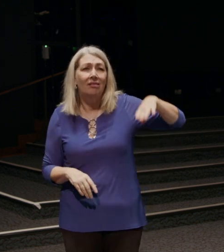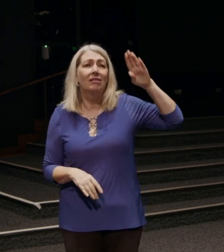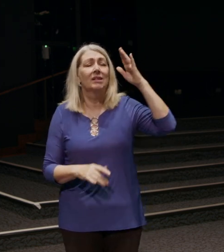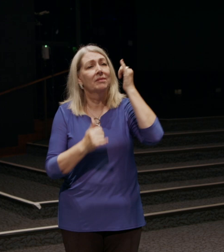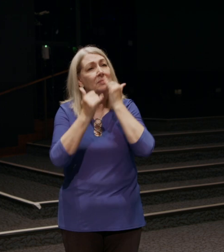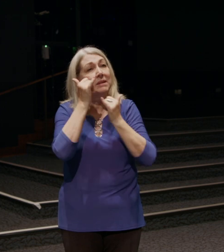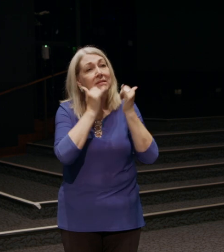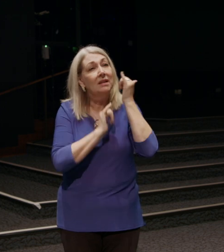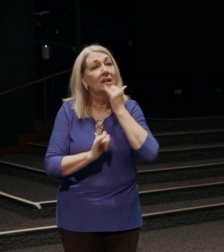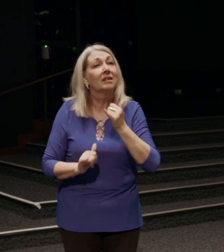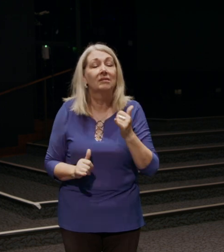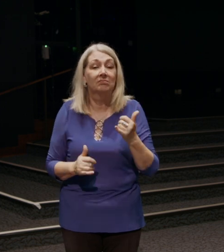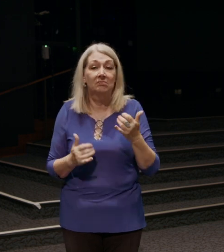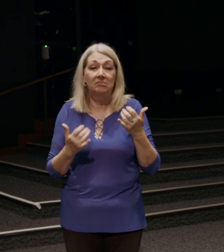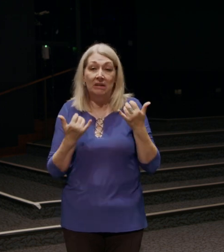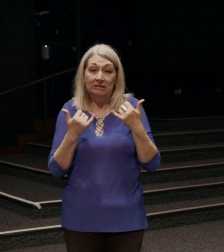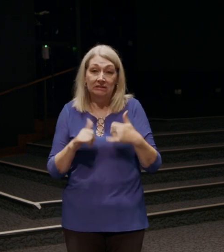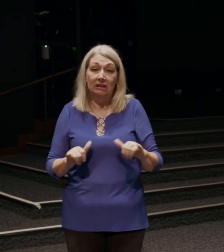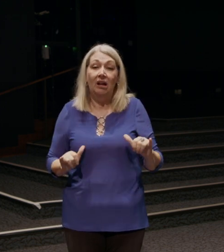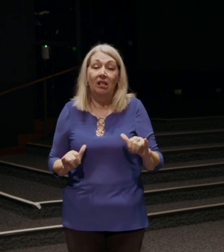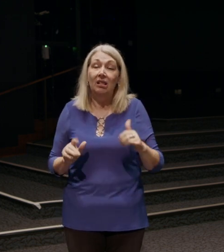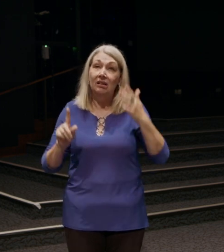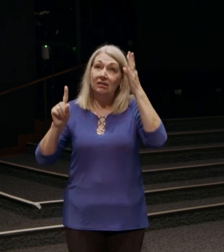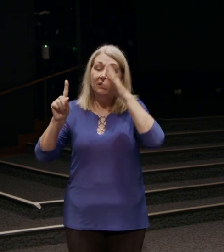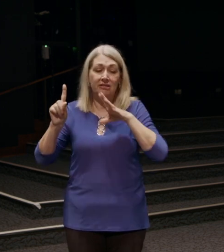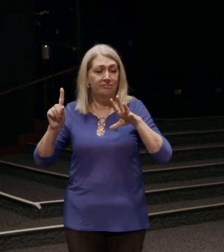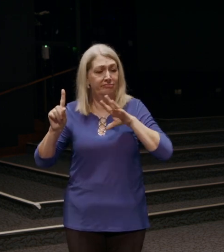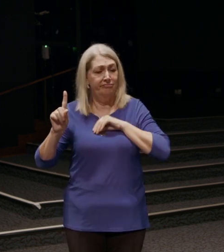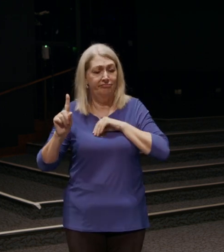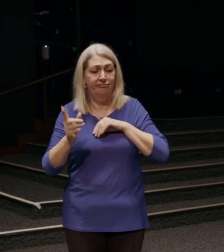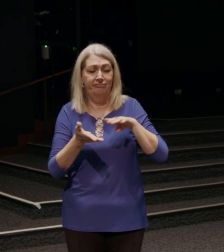hasn't changed your destination.